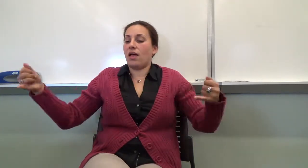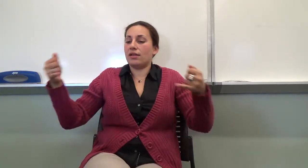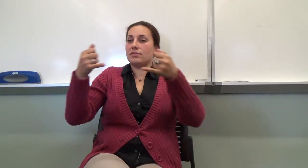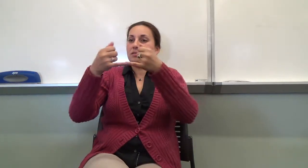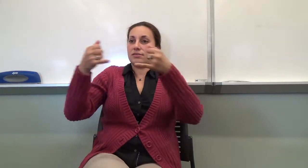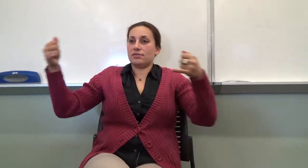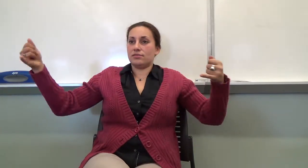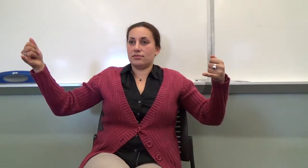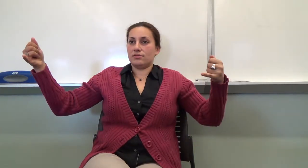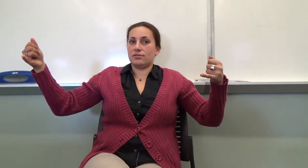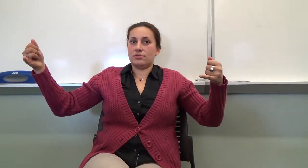This is the parallel line